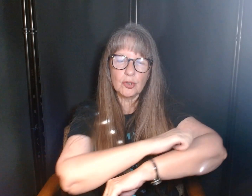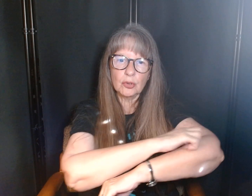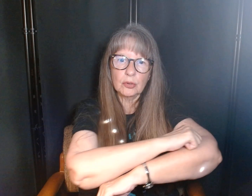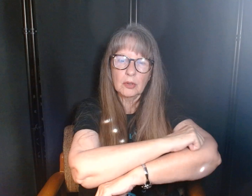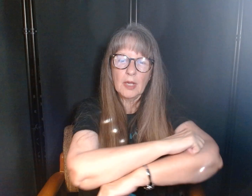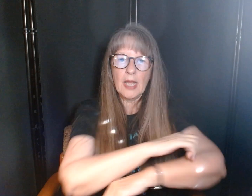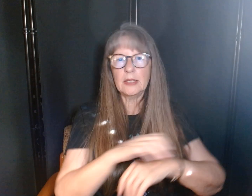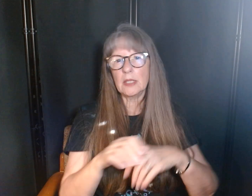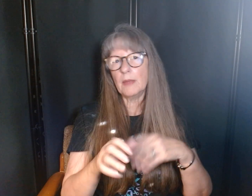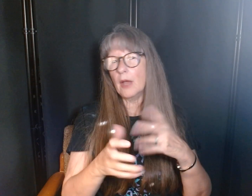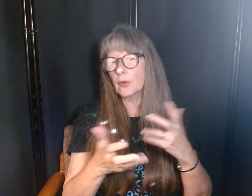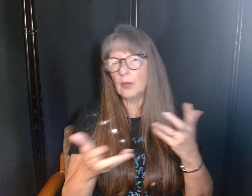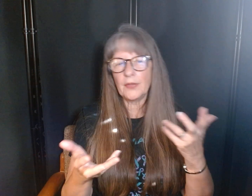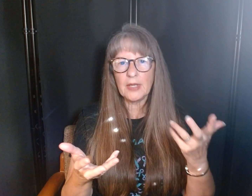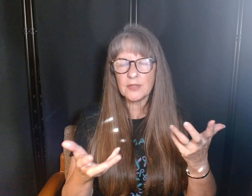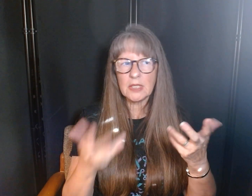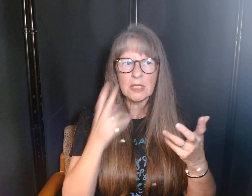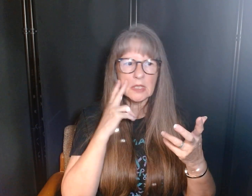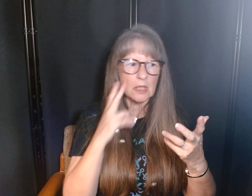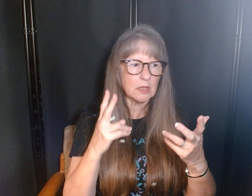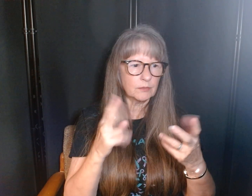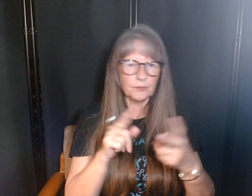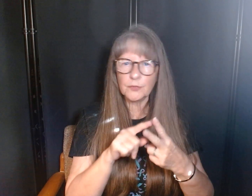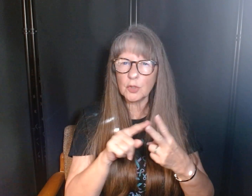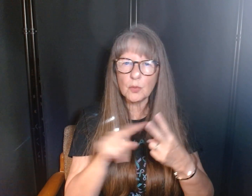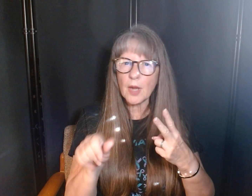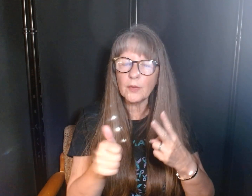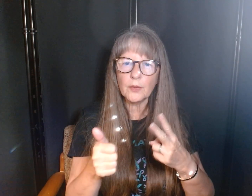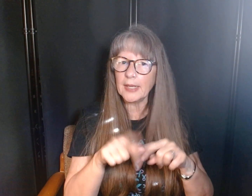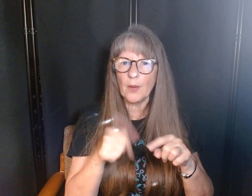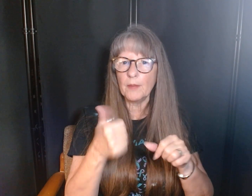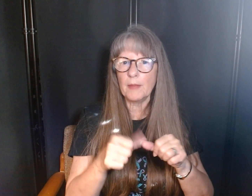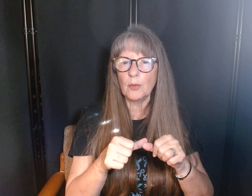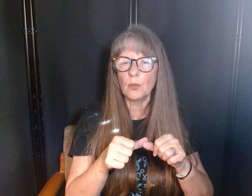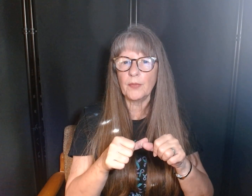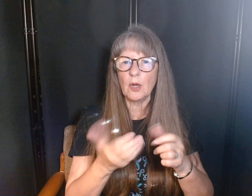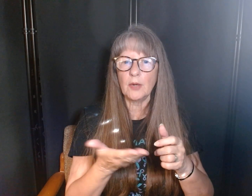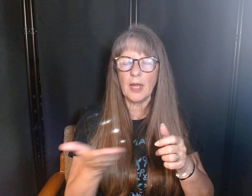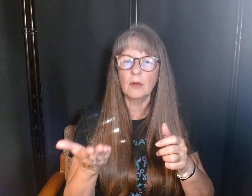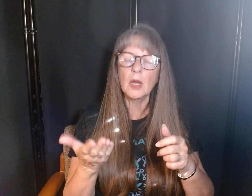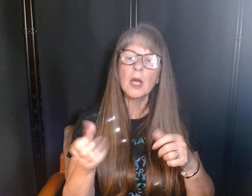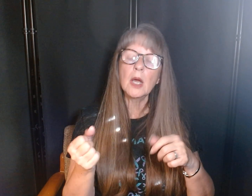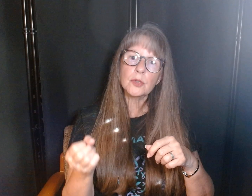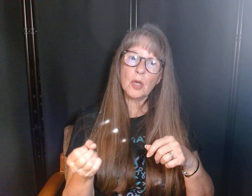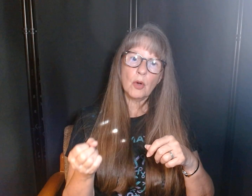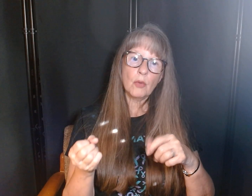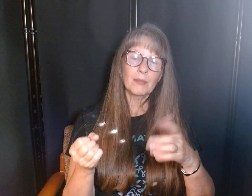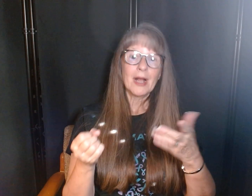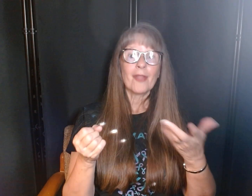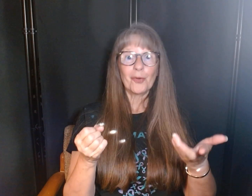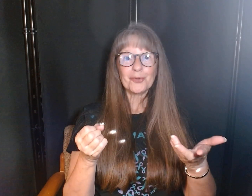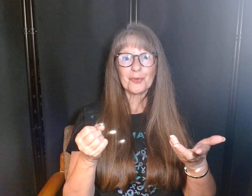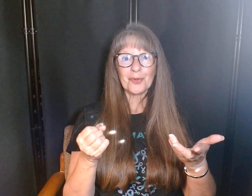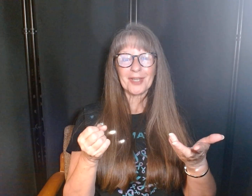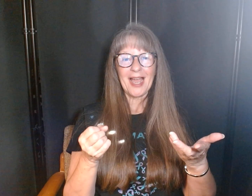cancer and some other, I think I've seen two other, and I can't remember what they are now. So those are the kind